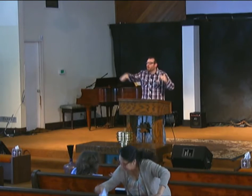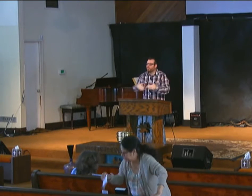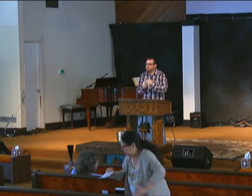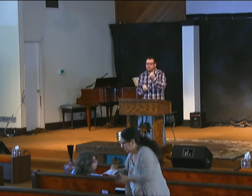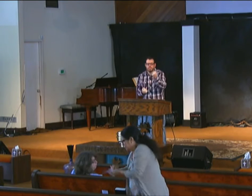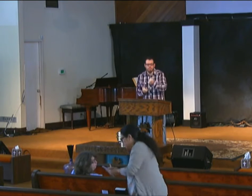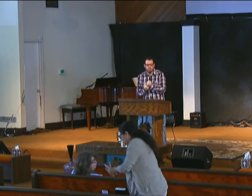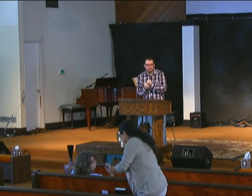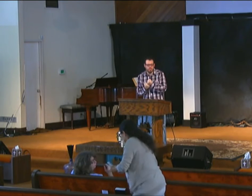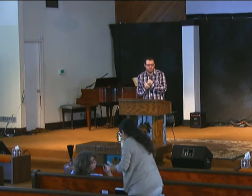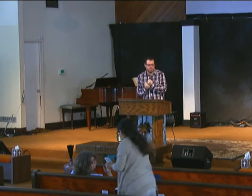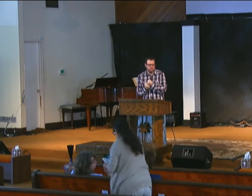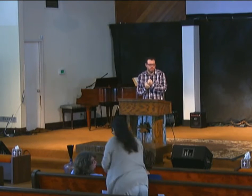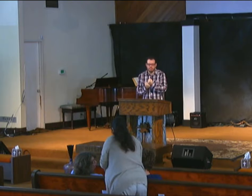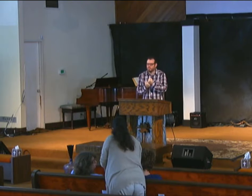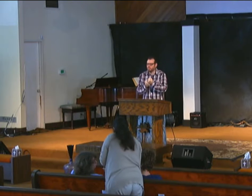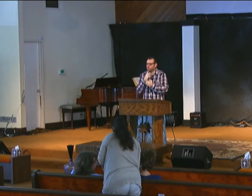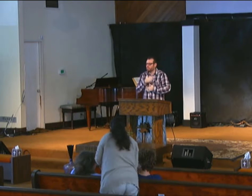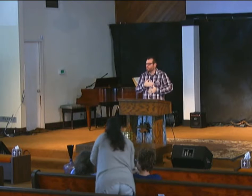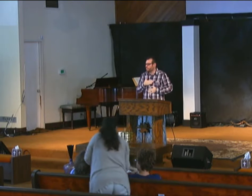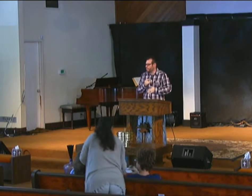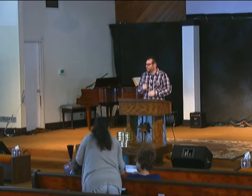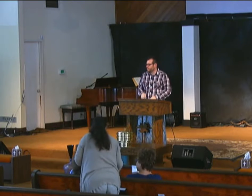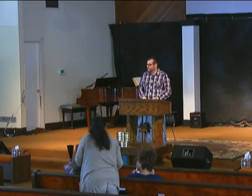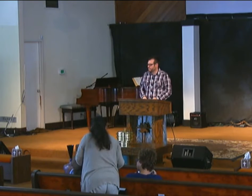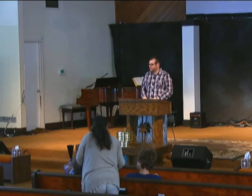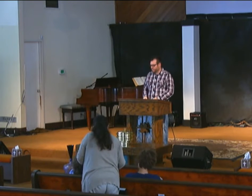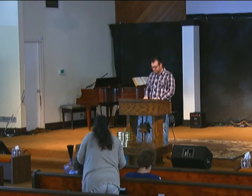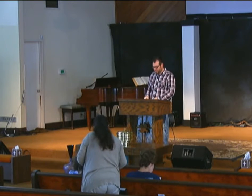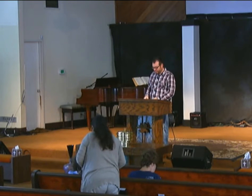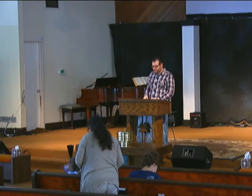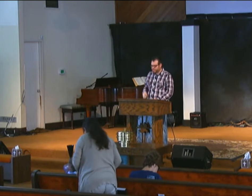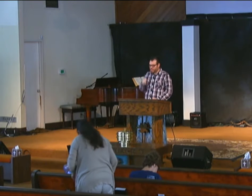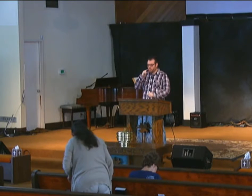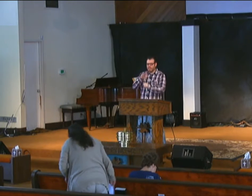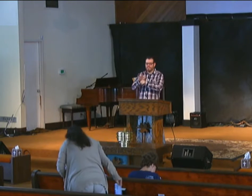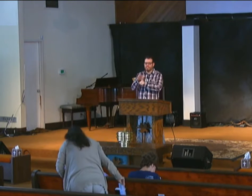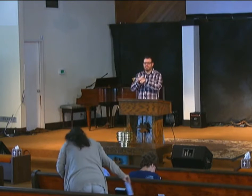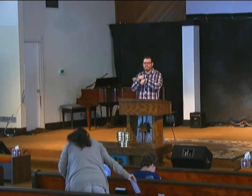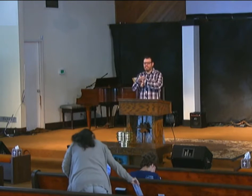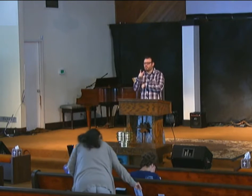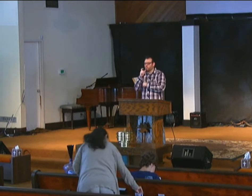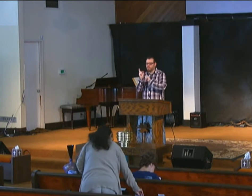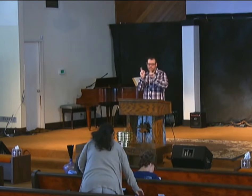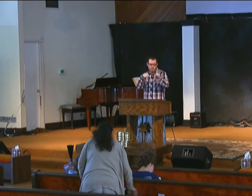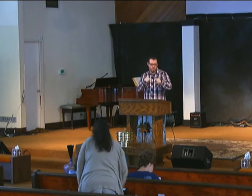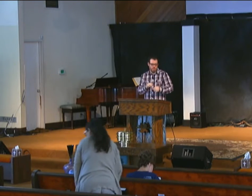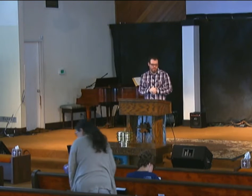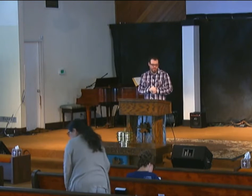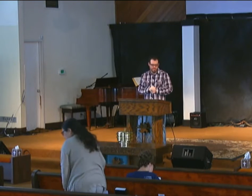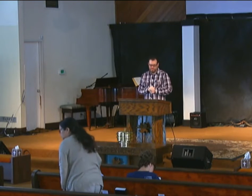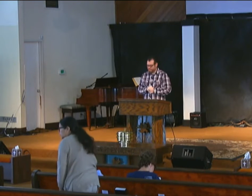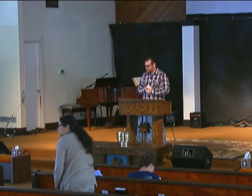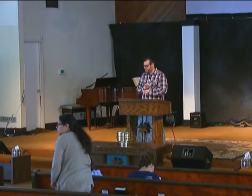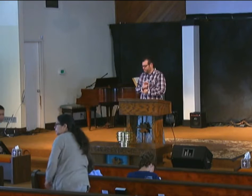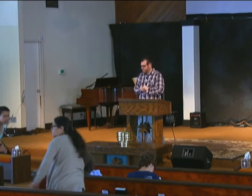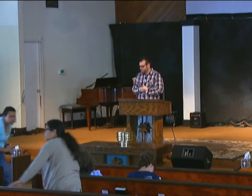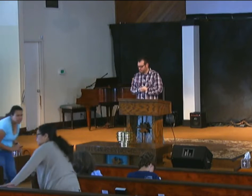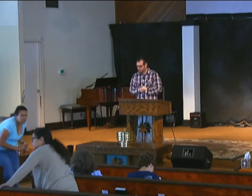Thank you all for your support. Really appreciate it. I think we have enough to send who wants to go.